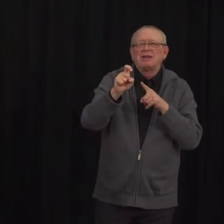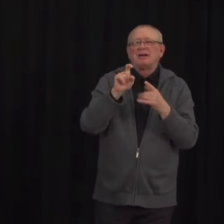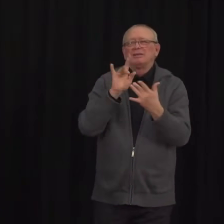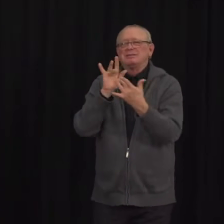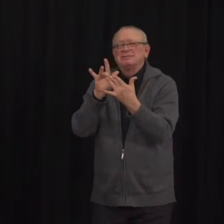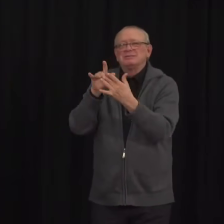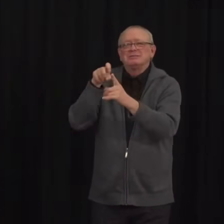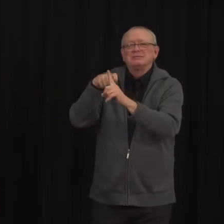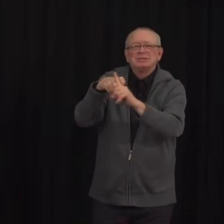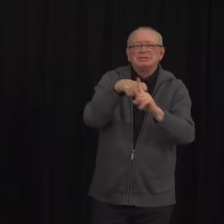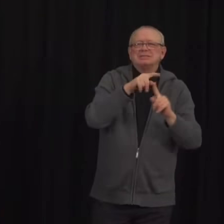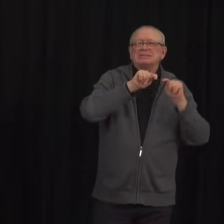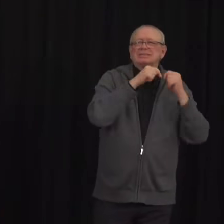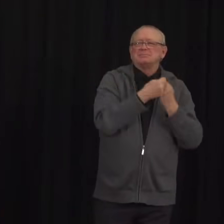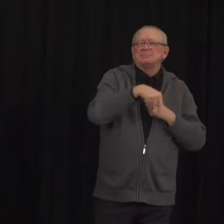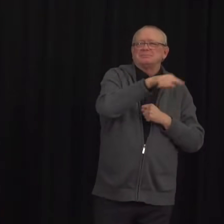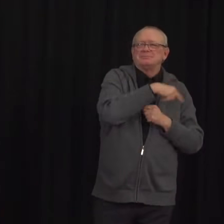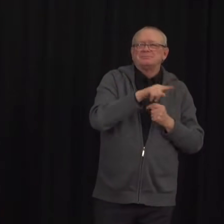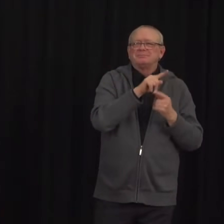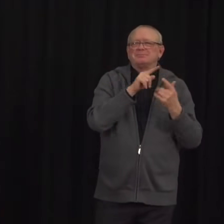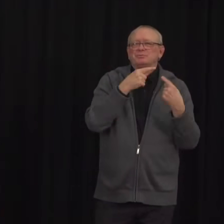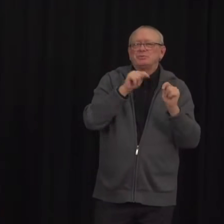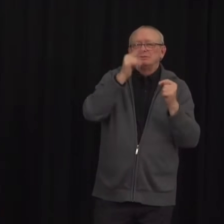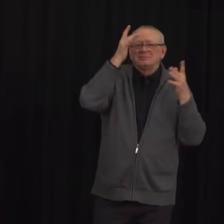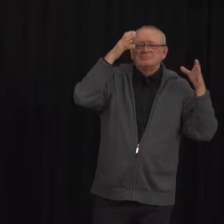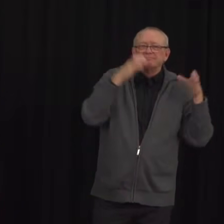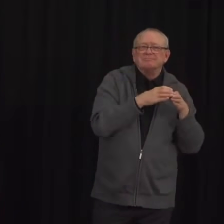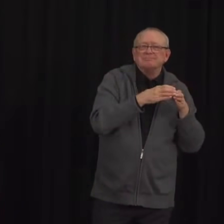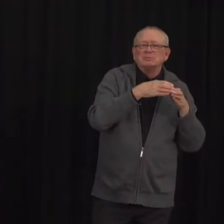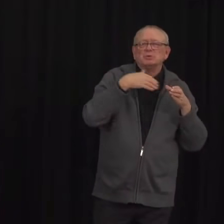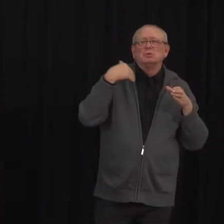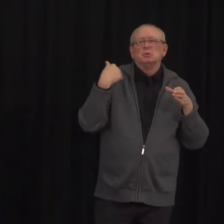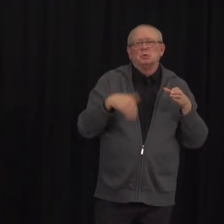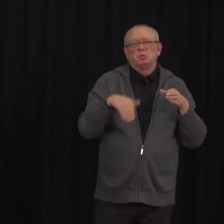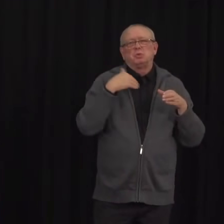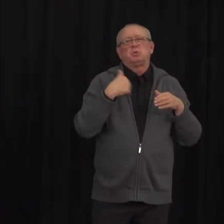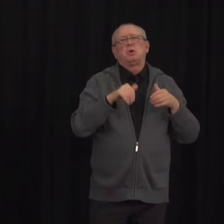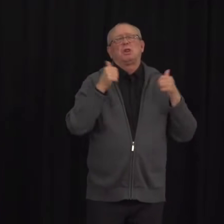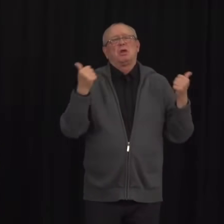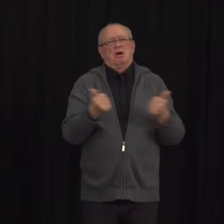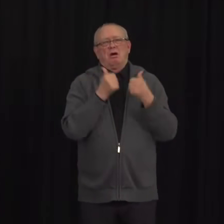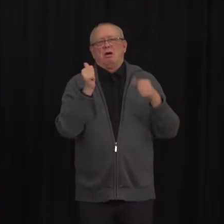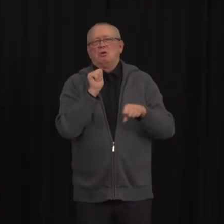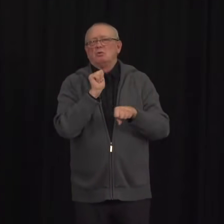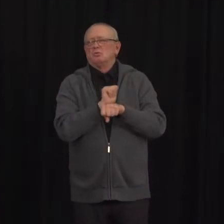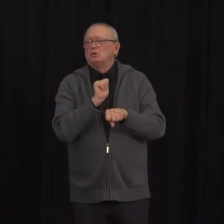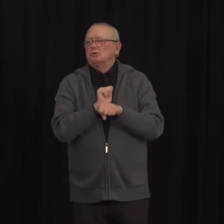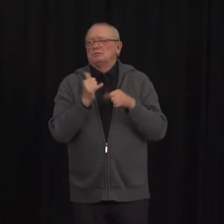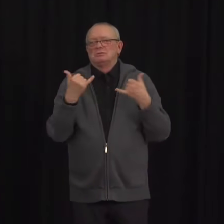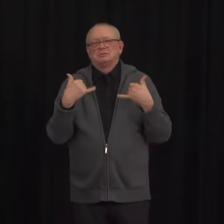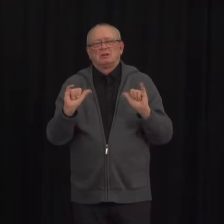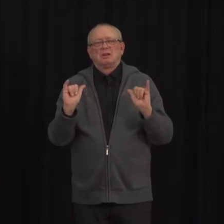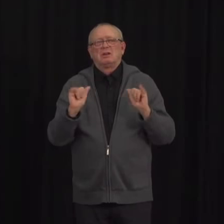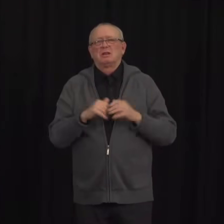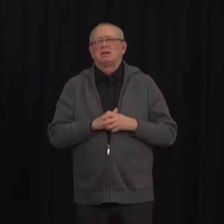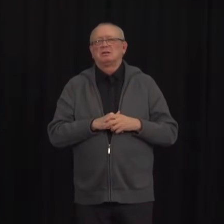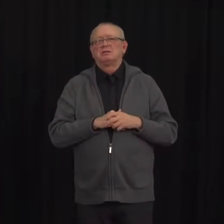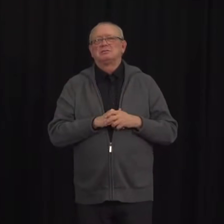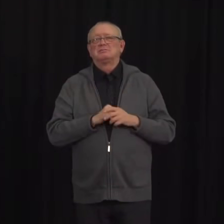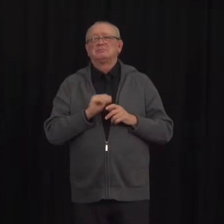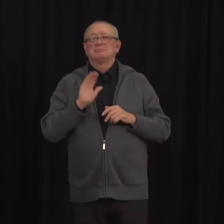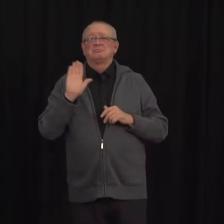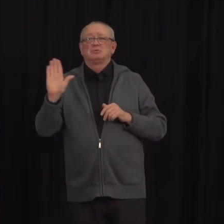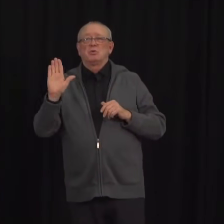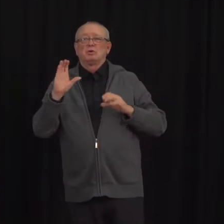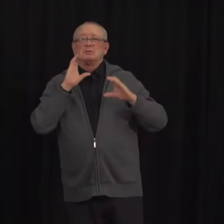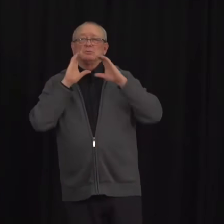case notification teams still have very heavy workloads. And I would say that from my conversations with